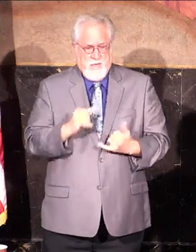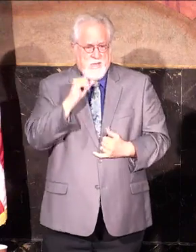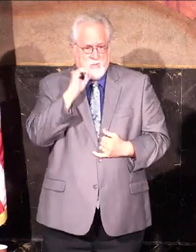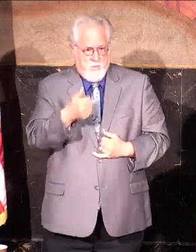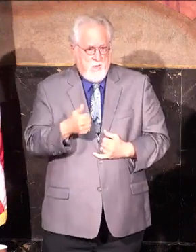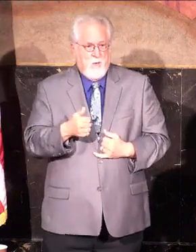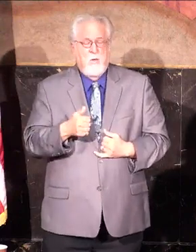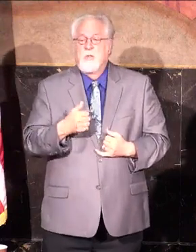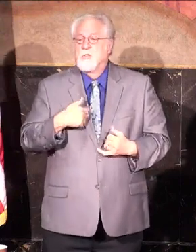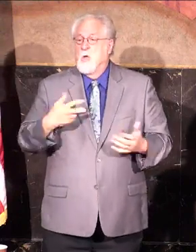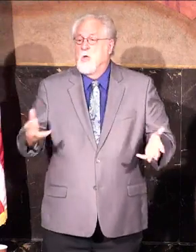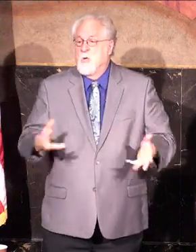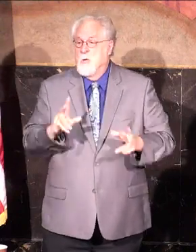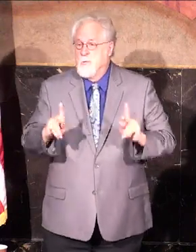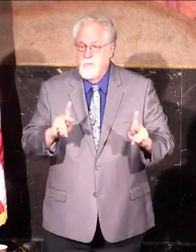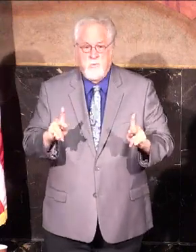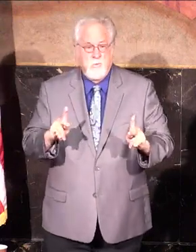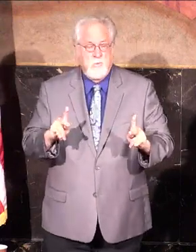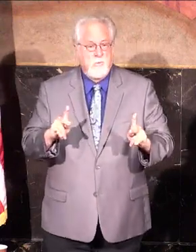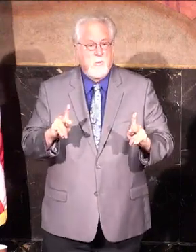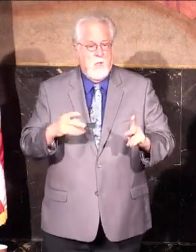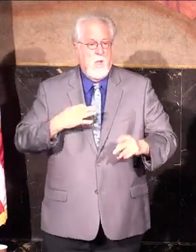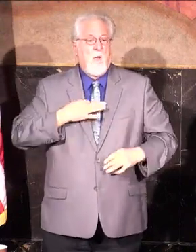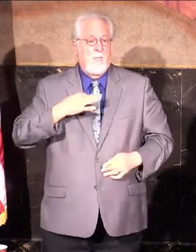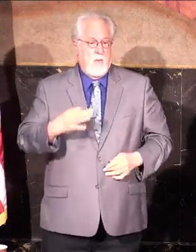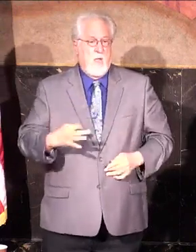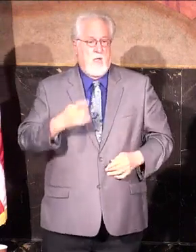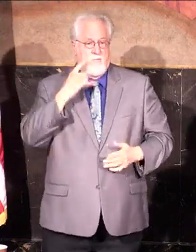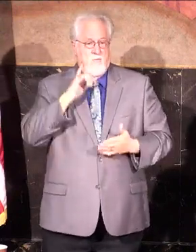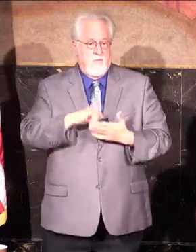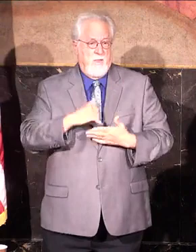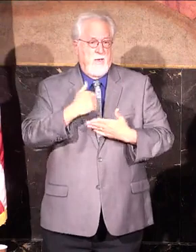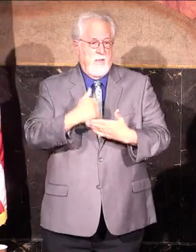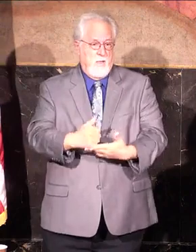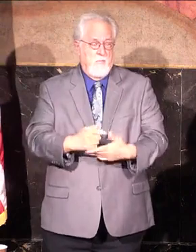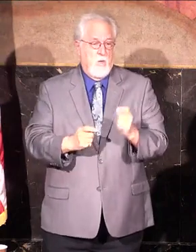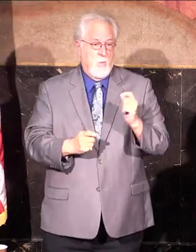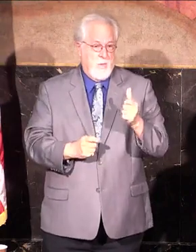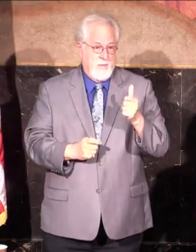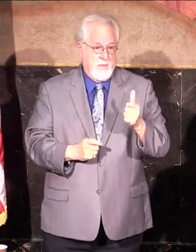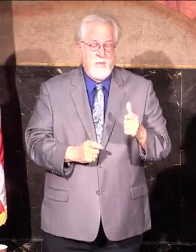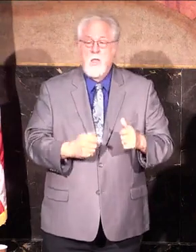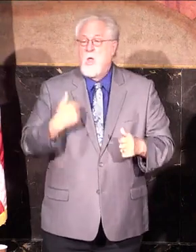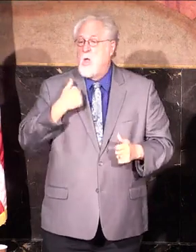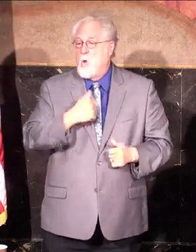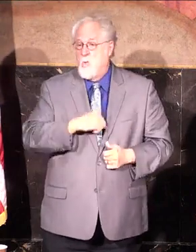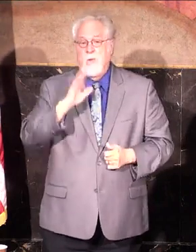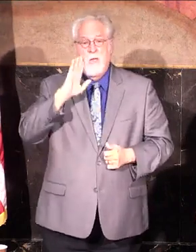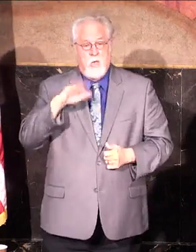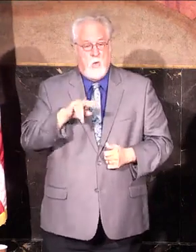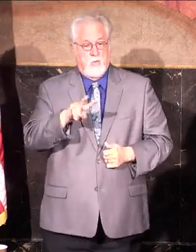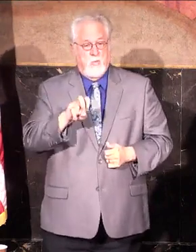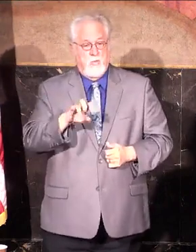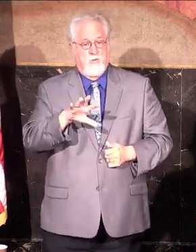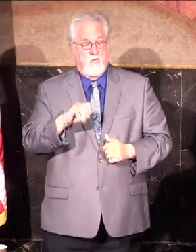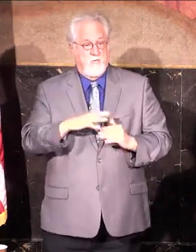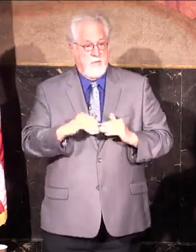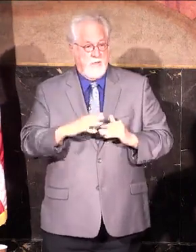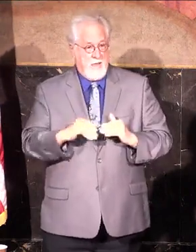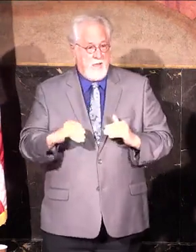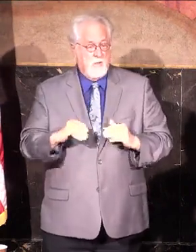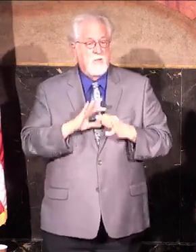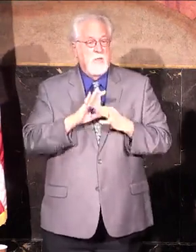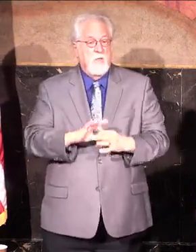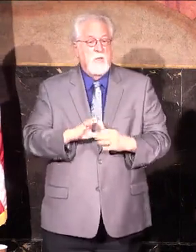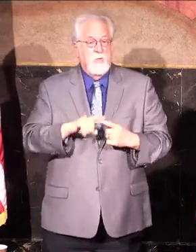I am encouraging people to apply as quickly as they can. We do know that the $250 in terms